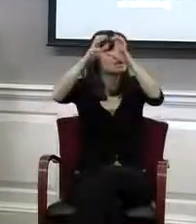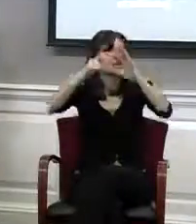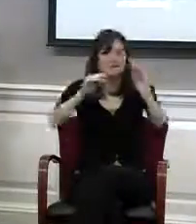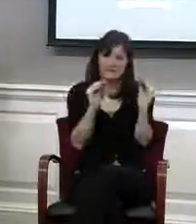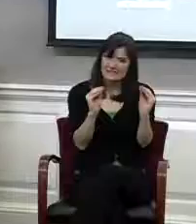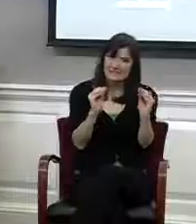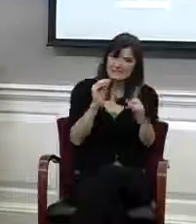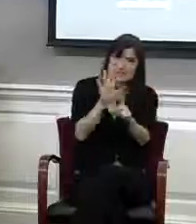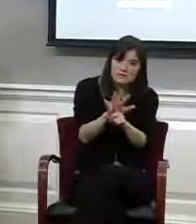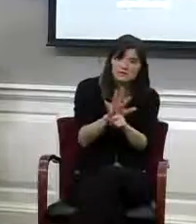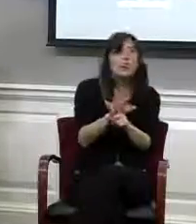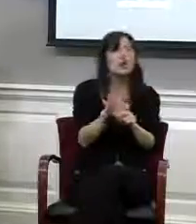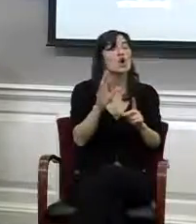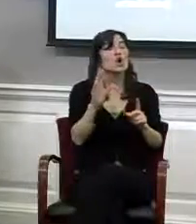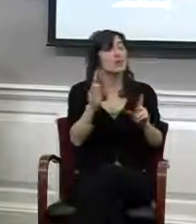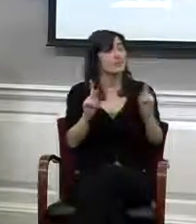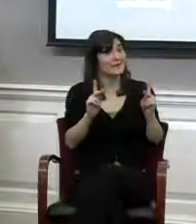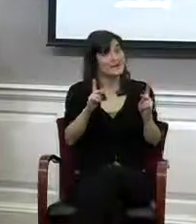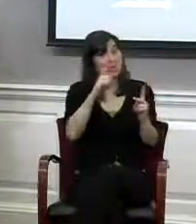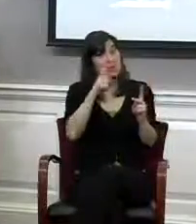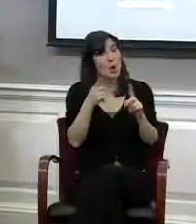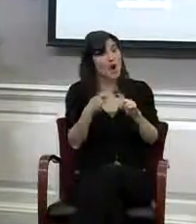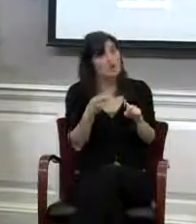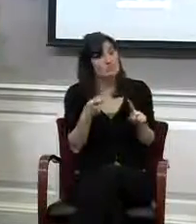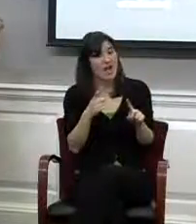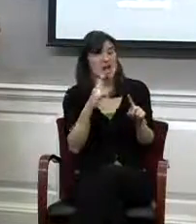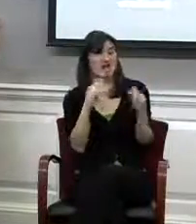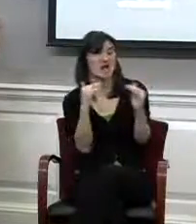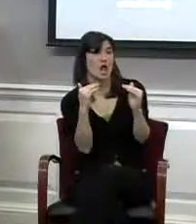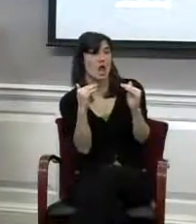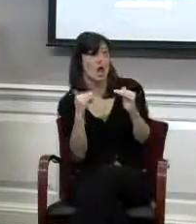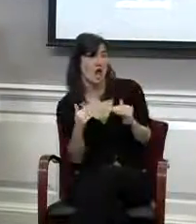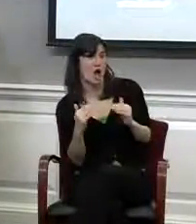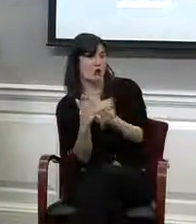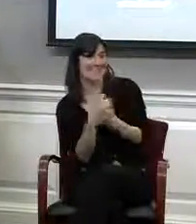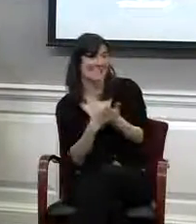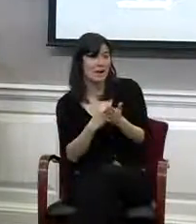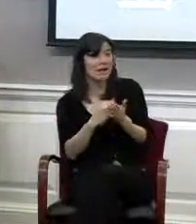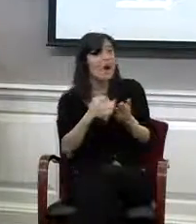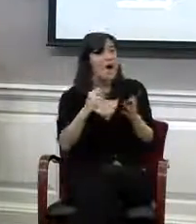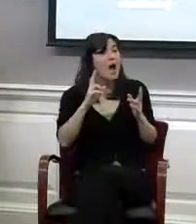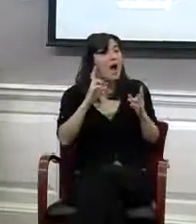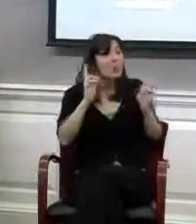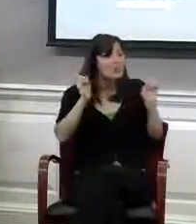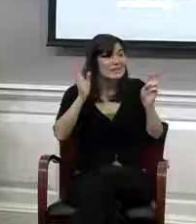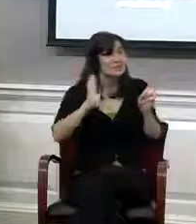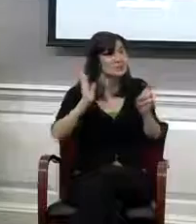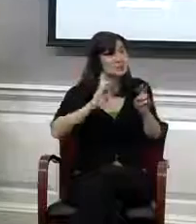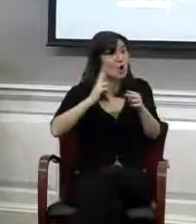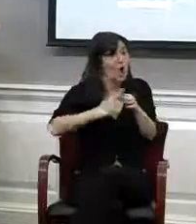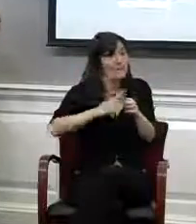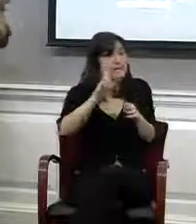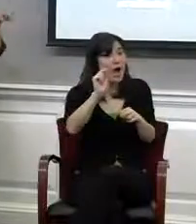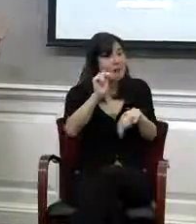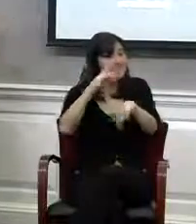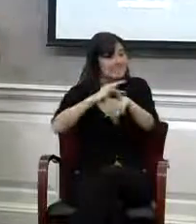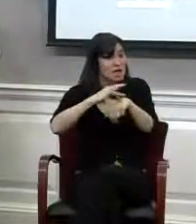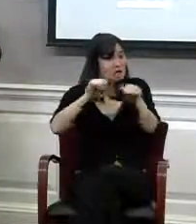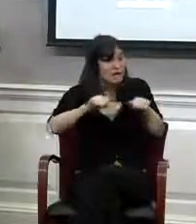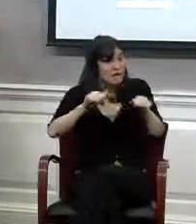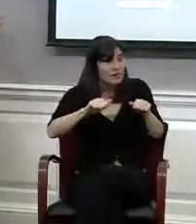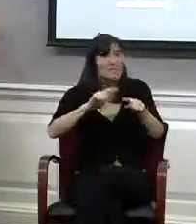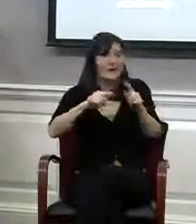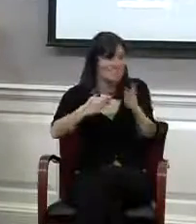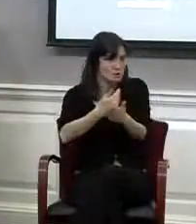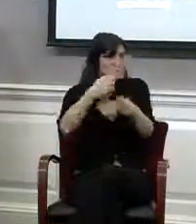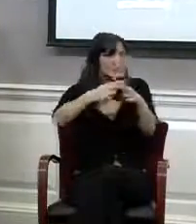largely from low-income, Dalit, or formerly called untouchable communities, tribal or indigenous communities, to place them in a framework where they